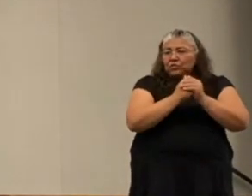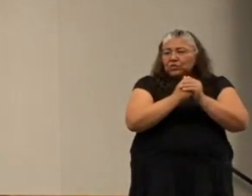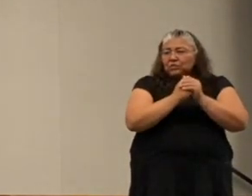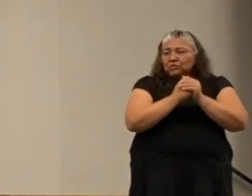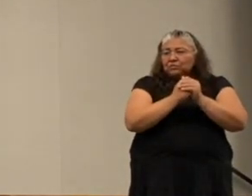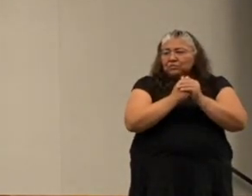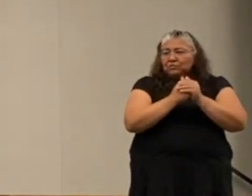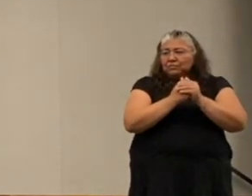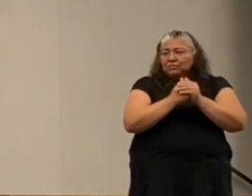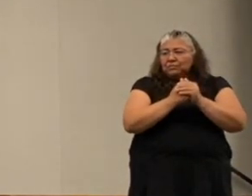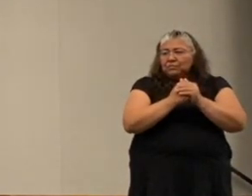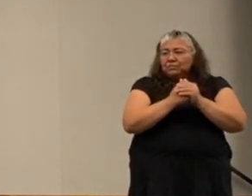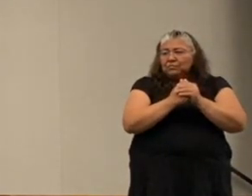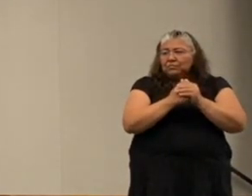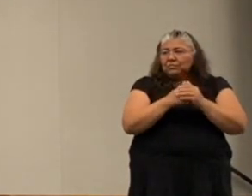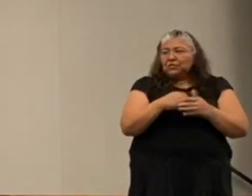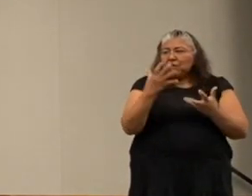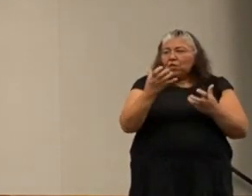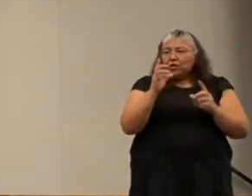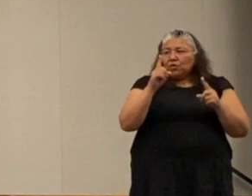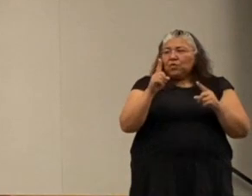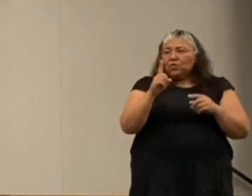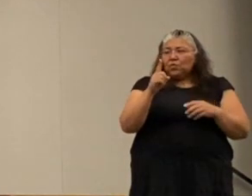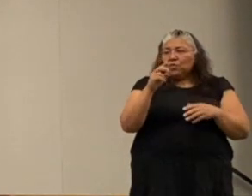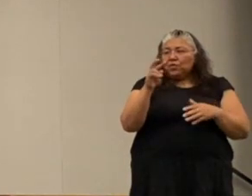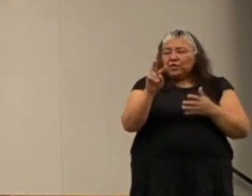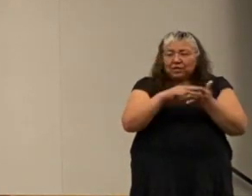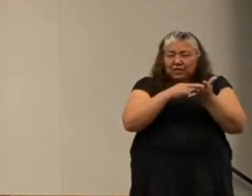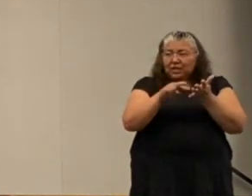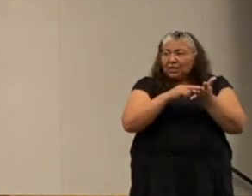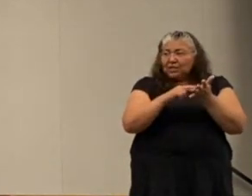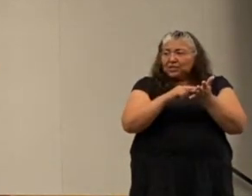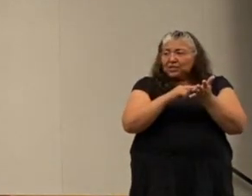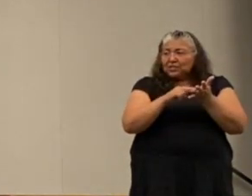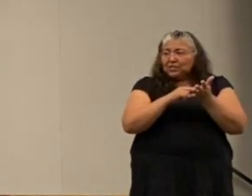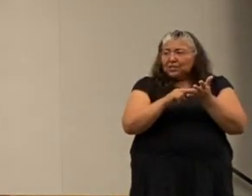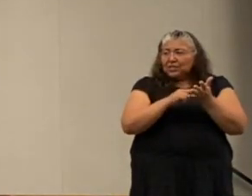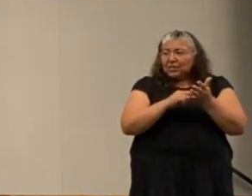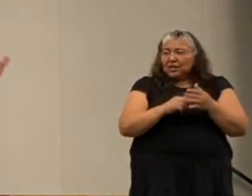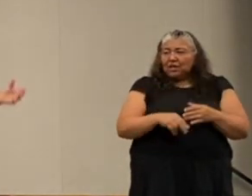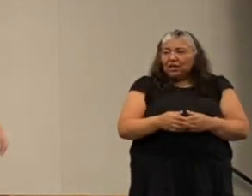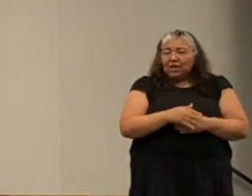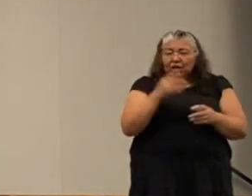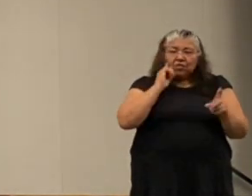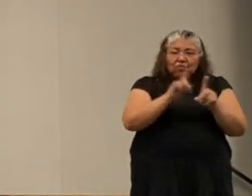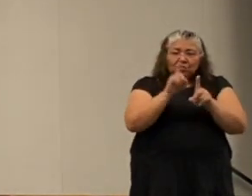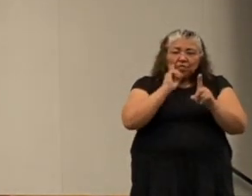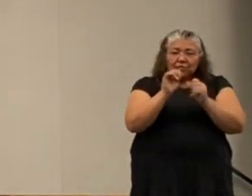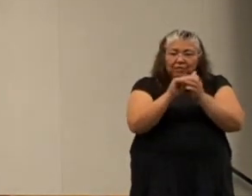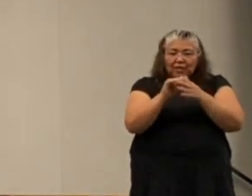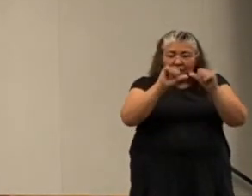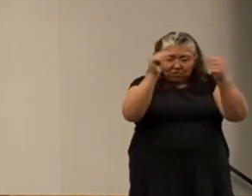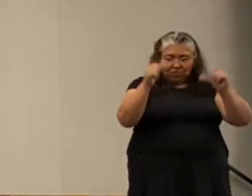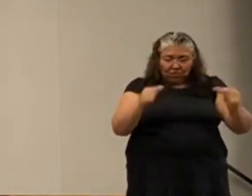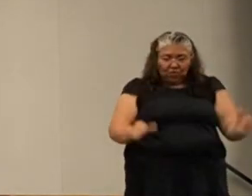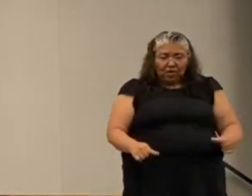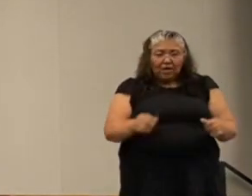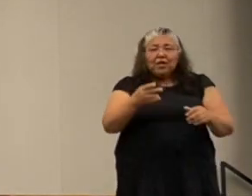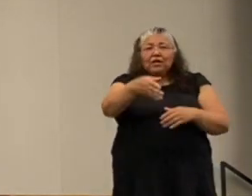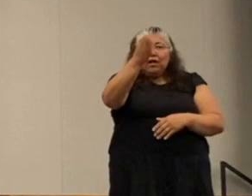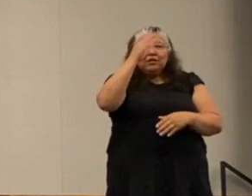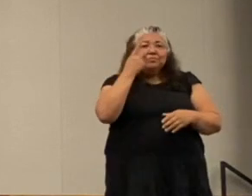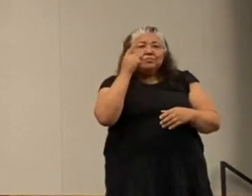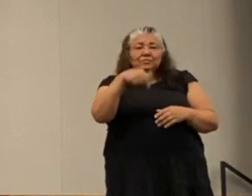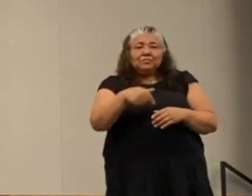sacrifice to it, bow down to it. They want to go dancing around it. Aaron agreed to do it. He formed it for him. And God sees